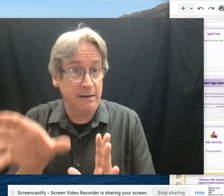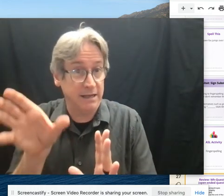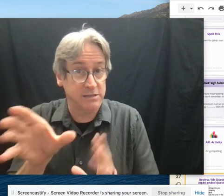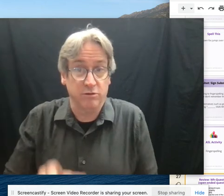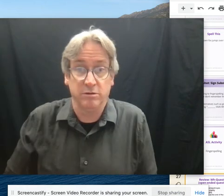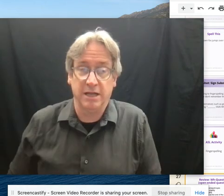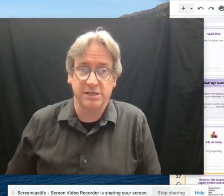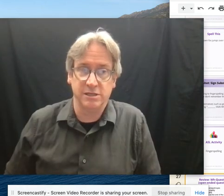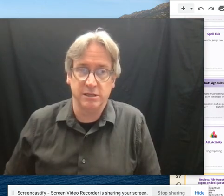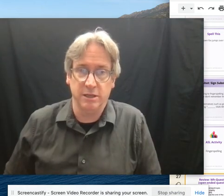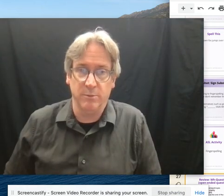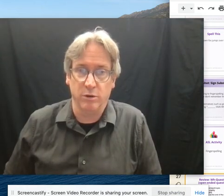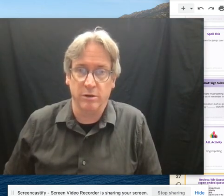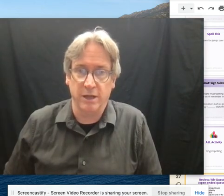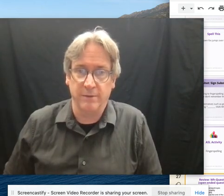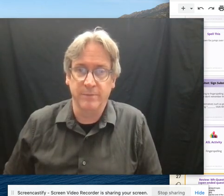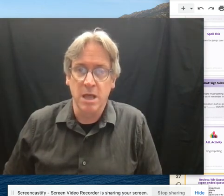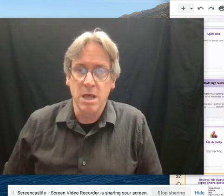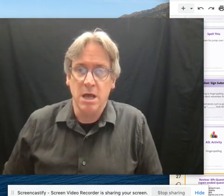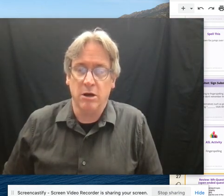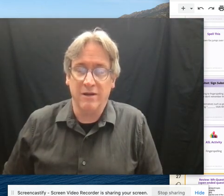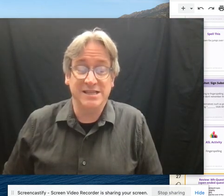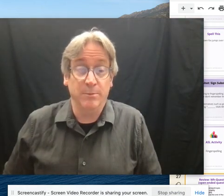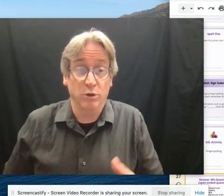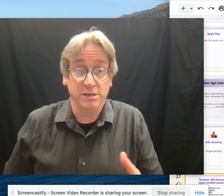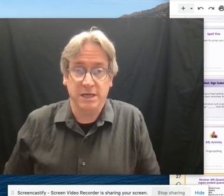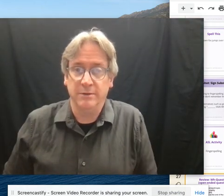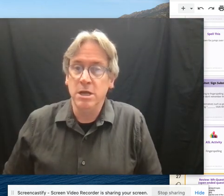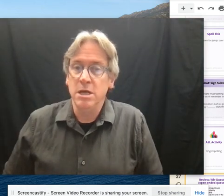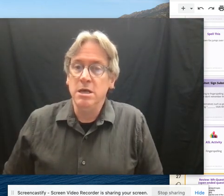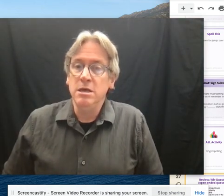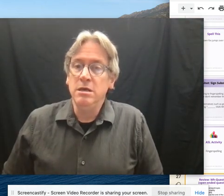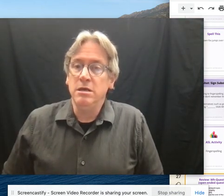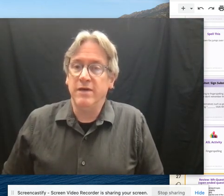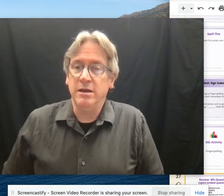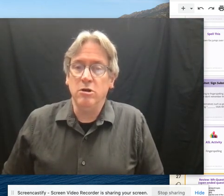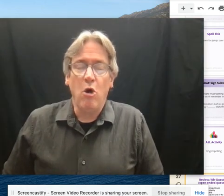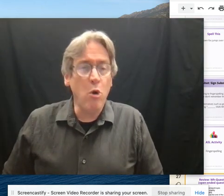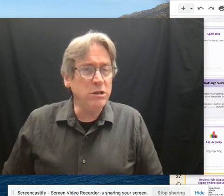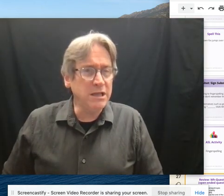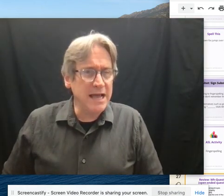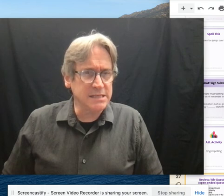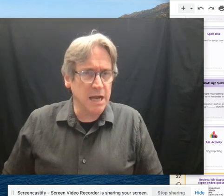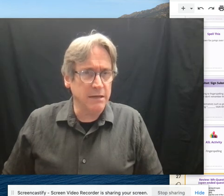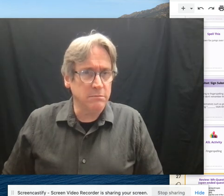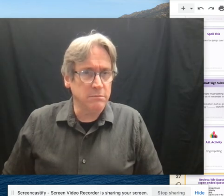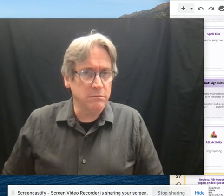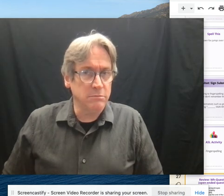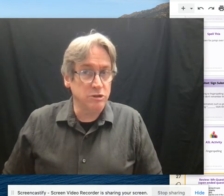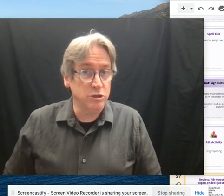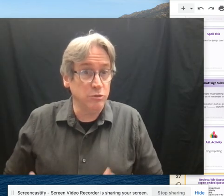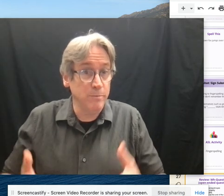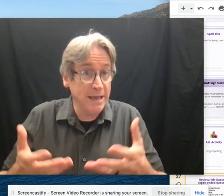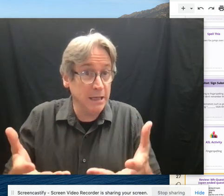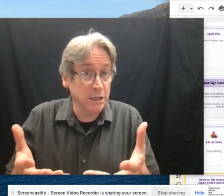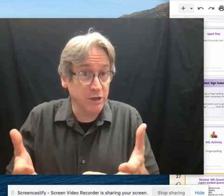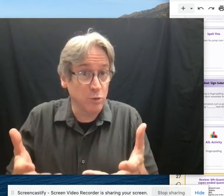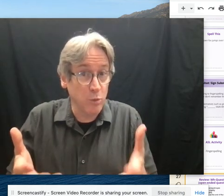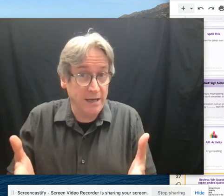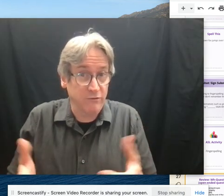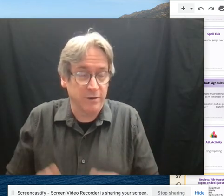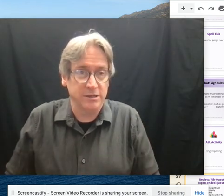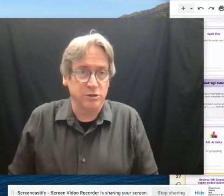the end. That's the important thing, or that's the important sign. Then hold the last sign to make it